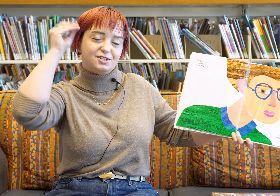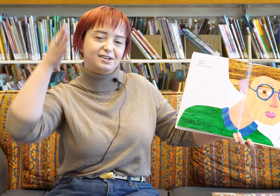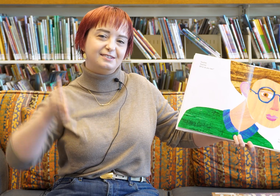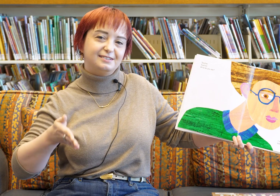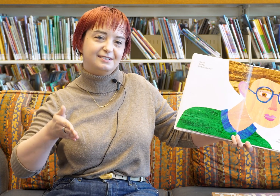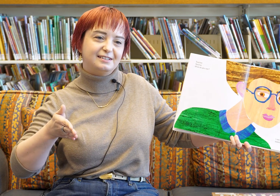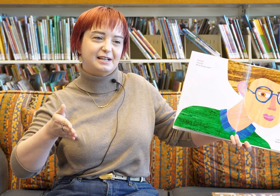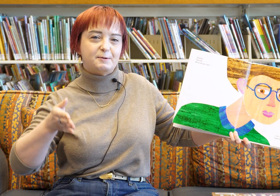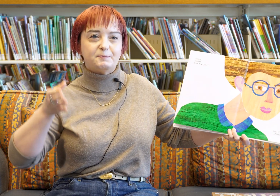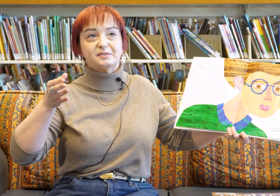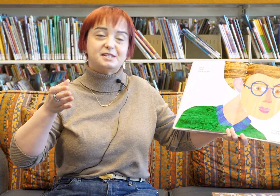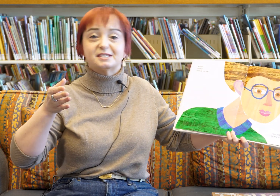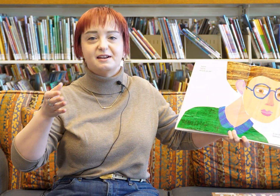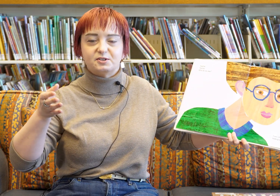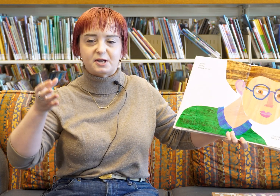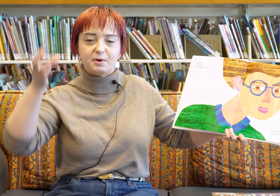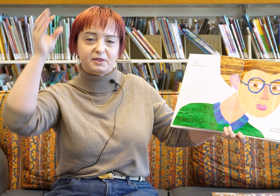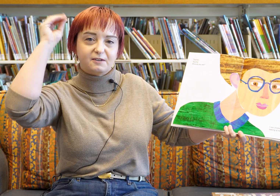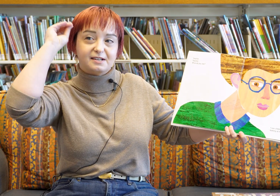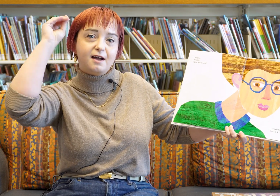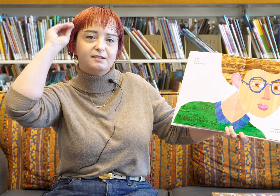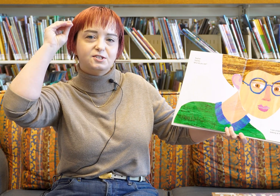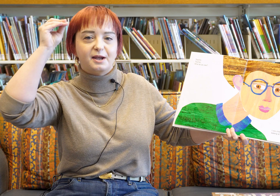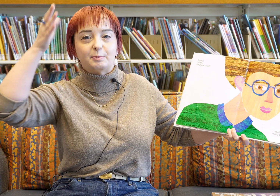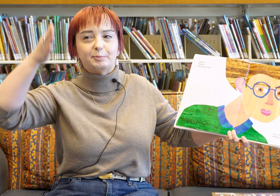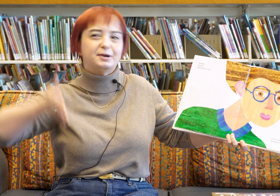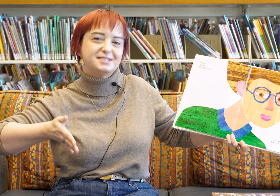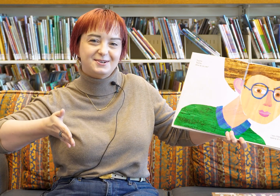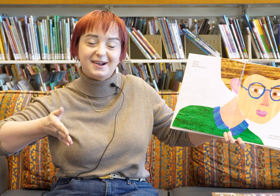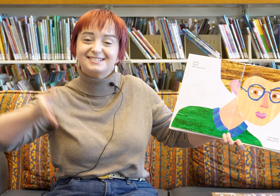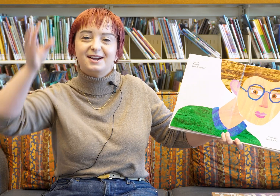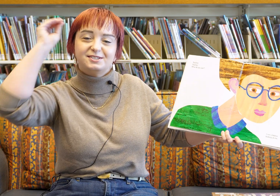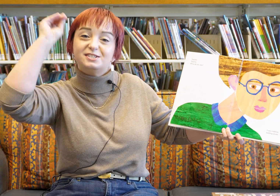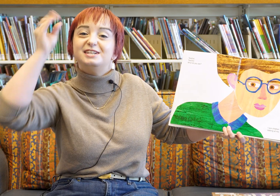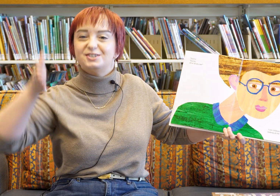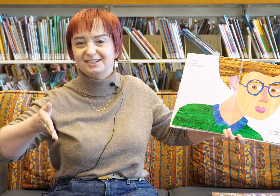Teacher. This is kind of a tricky one, but think of like knowledge and a person who has knowledge. Teacher.